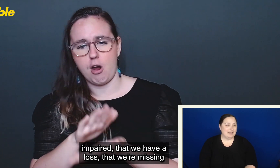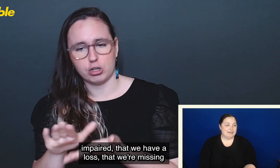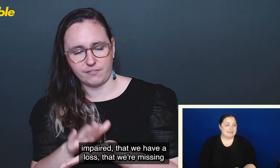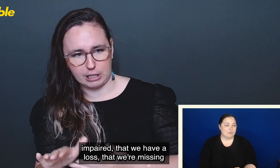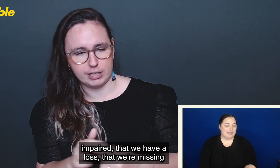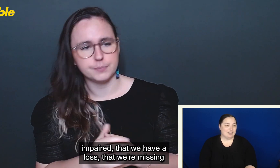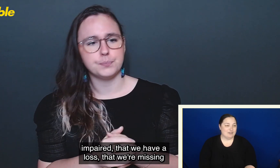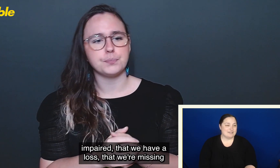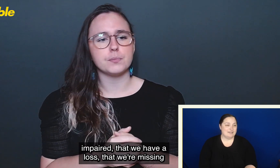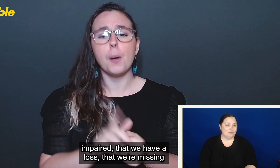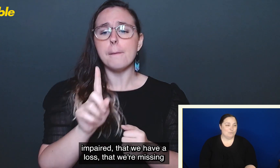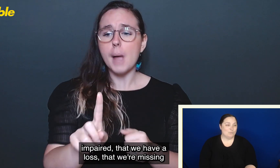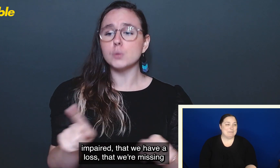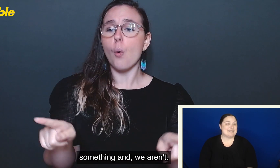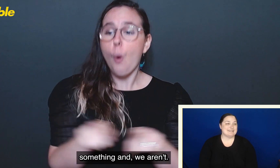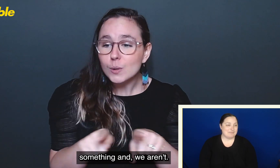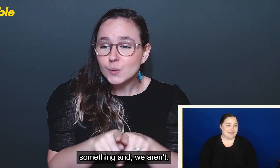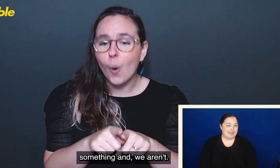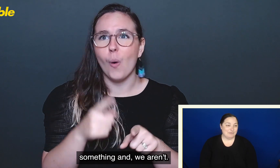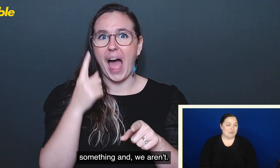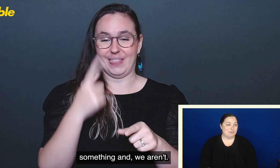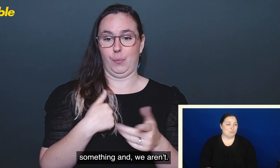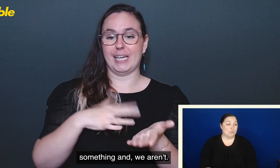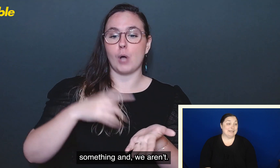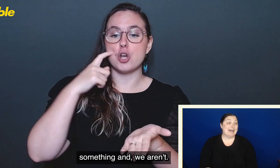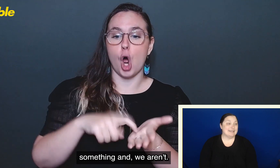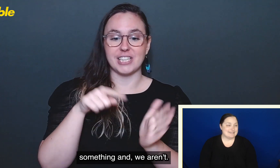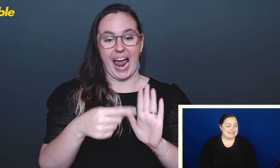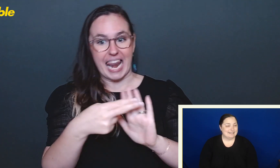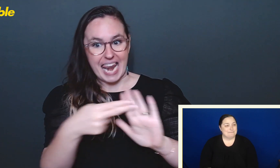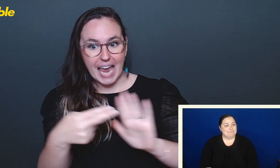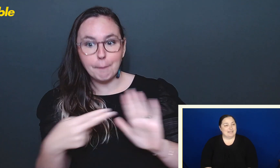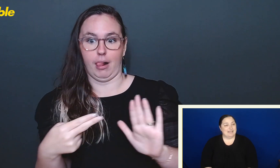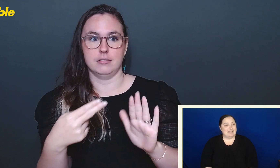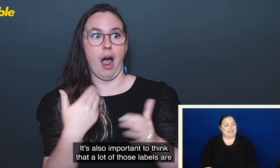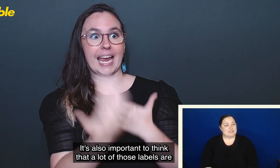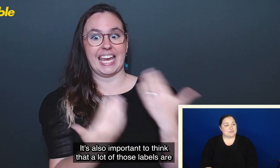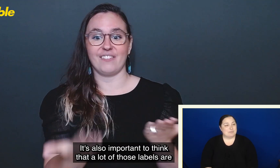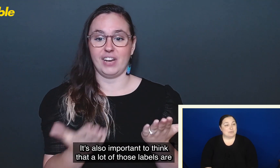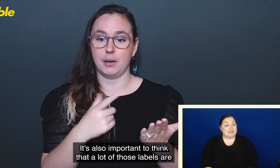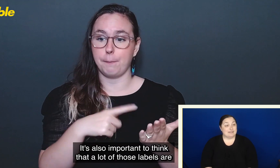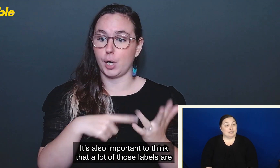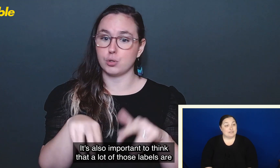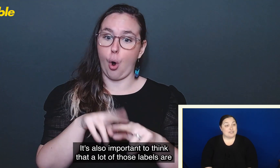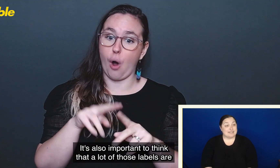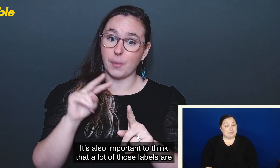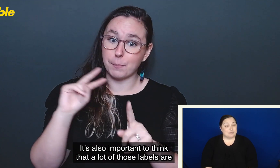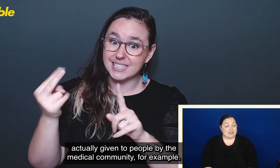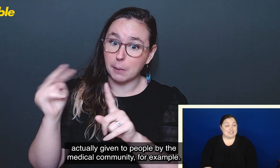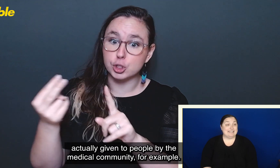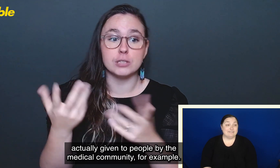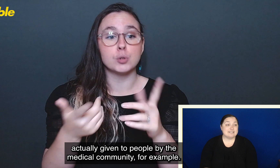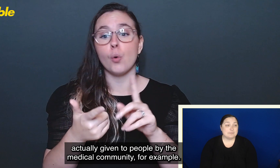we're impaired, that we have a loss, that we're missing something, and we aren't. It's also important to think that a lot of those